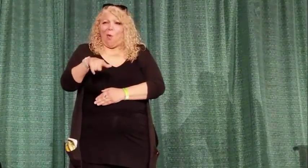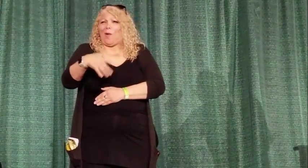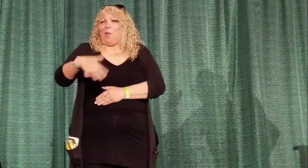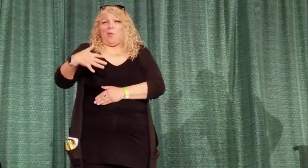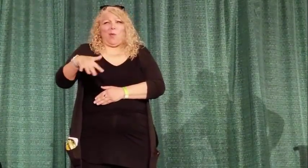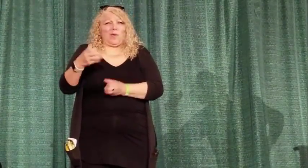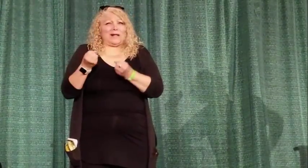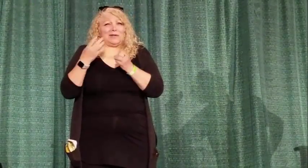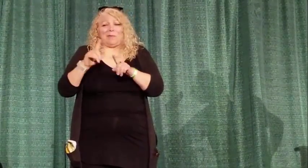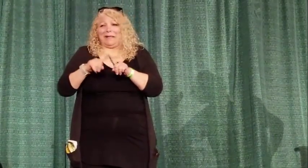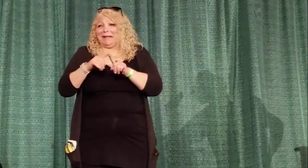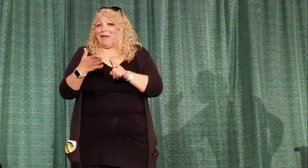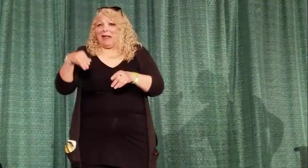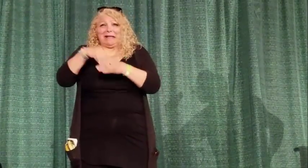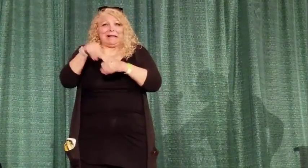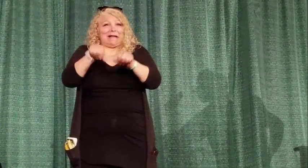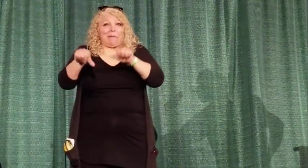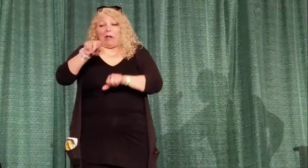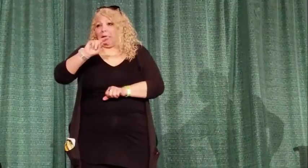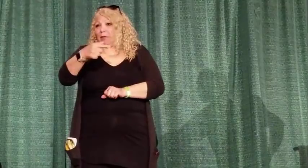are carcinogenic.